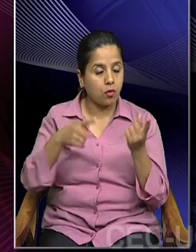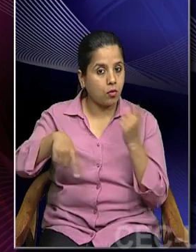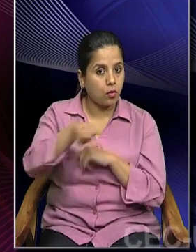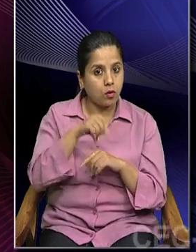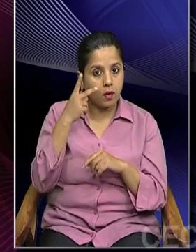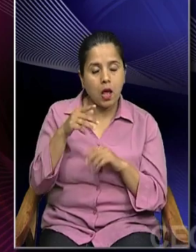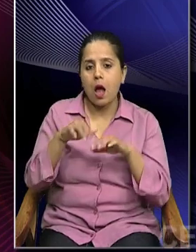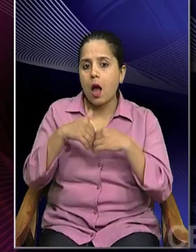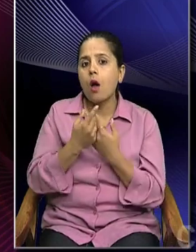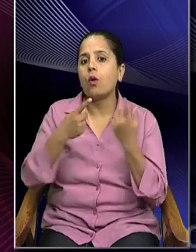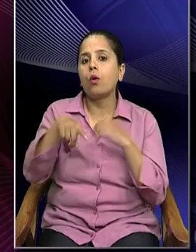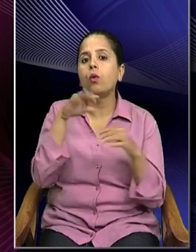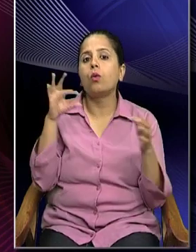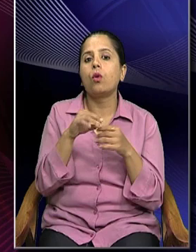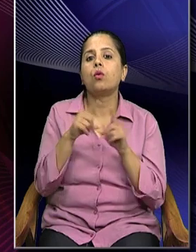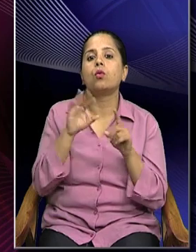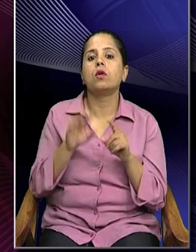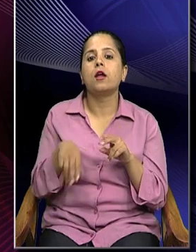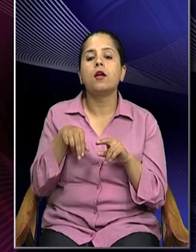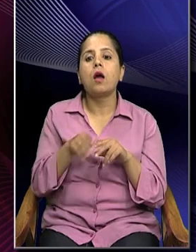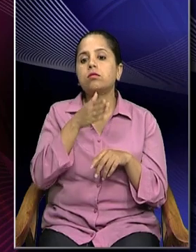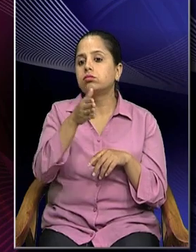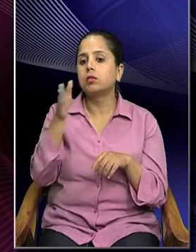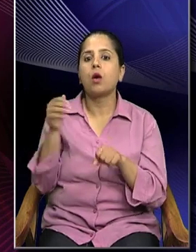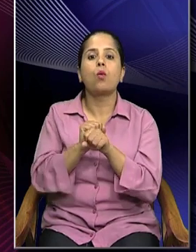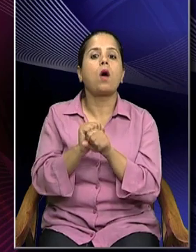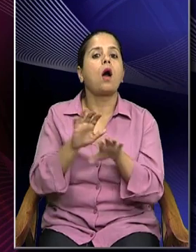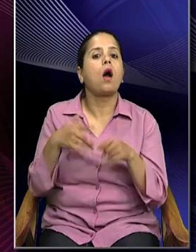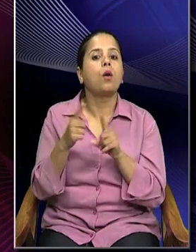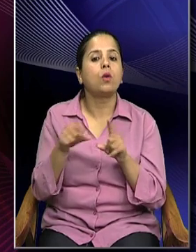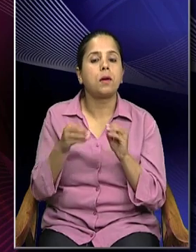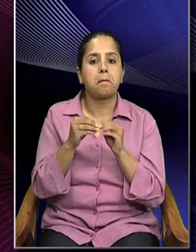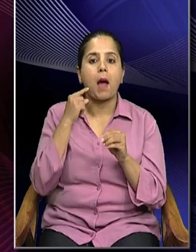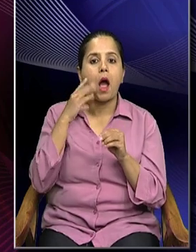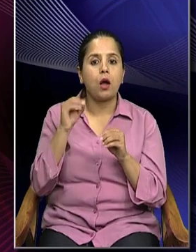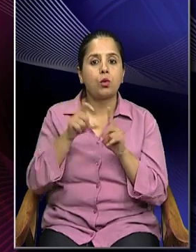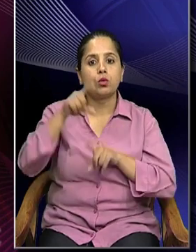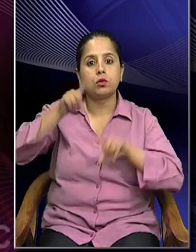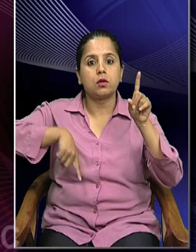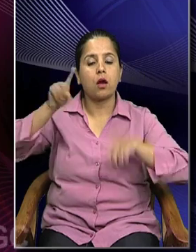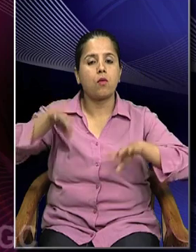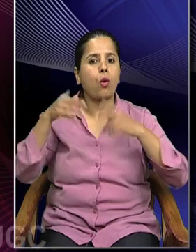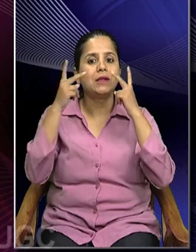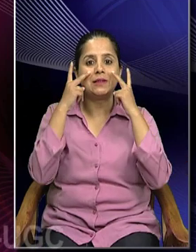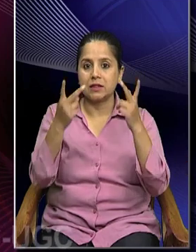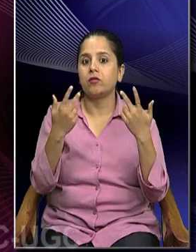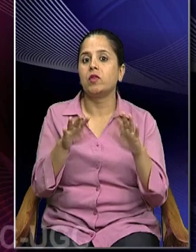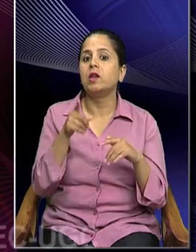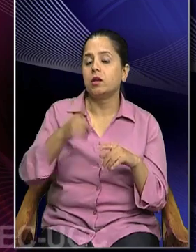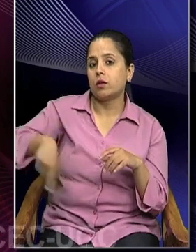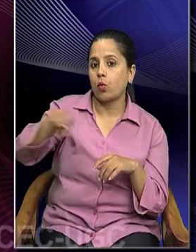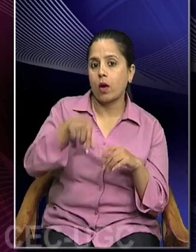of how do they conduct the field work, what biodiversity they have seen in case